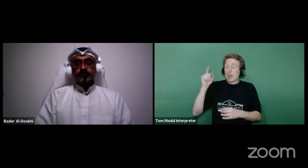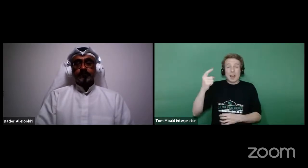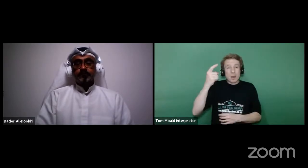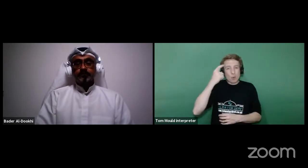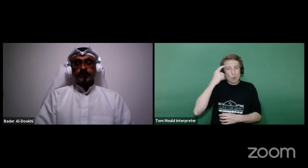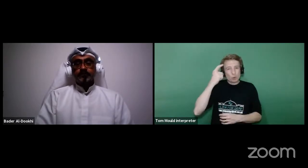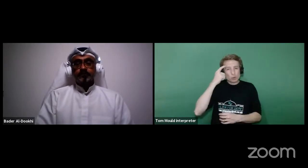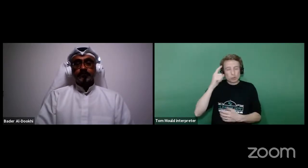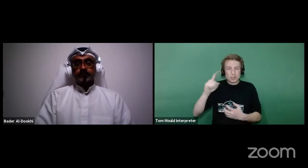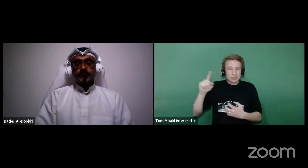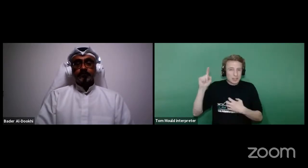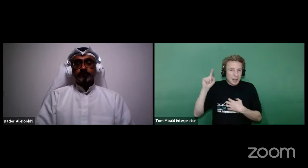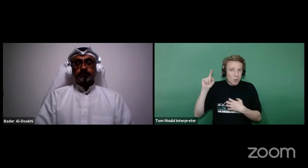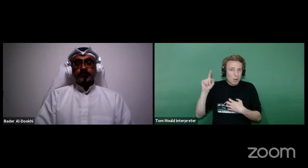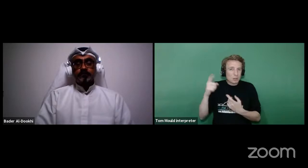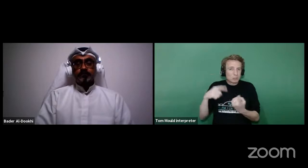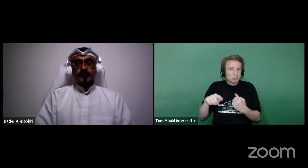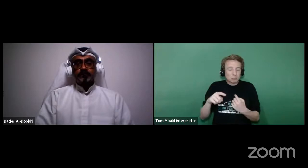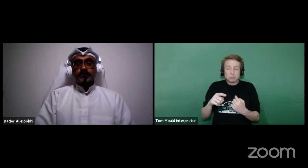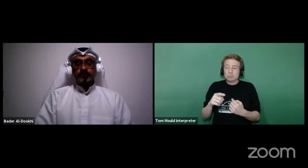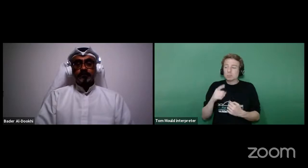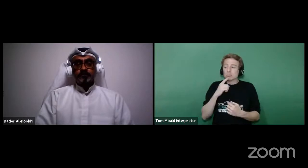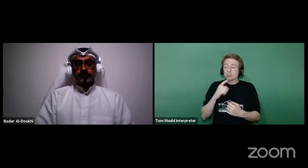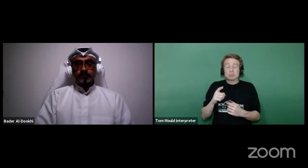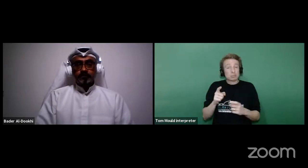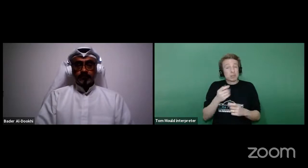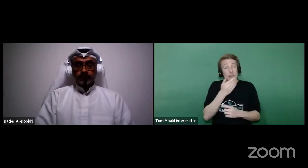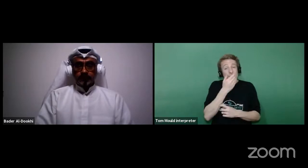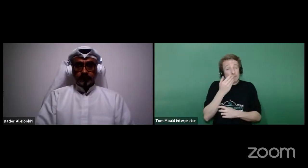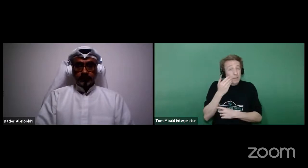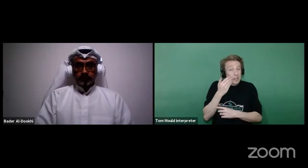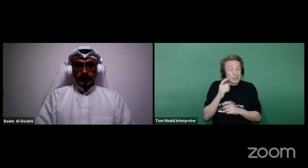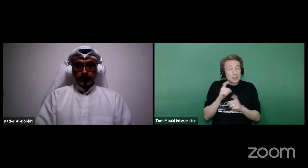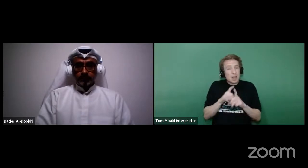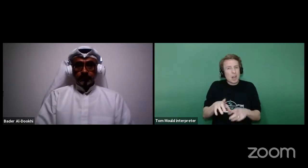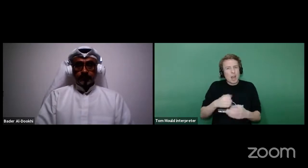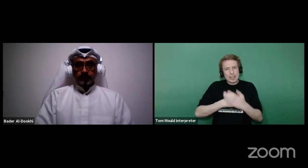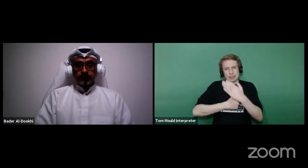said, indeed, fasting is a shield, i.e.,